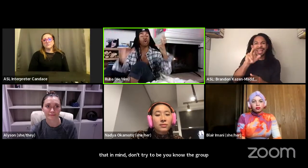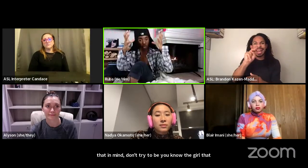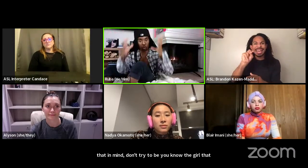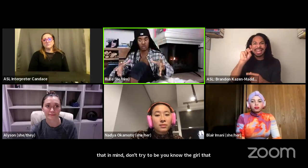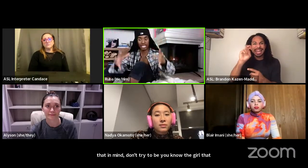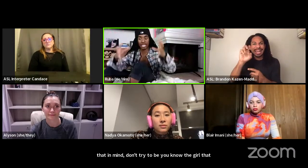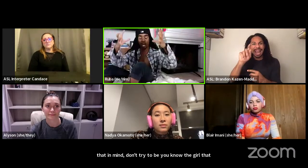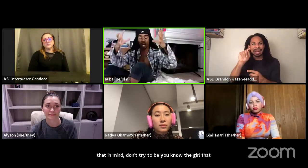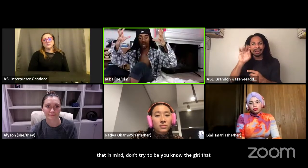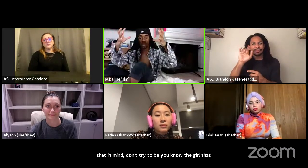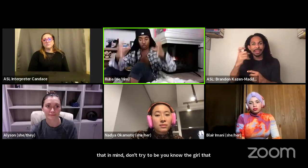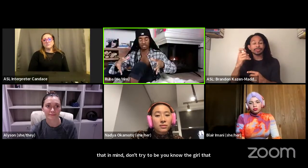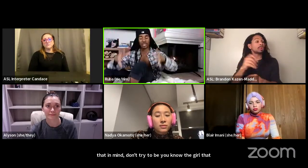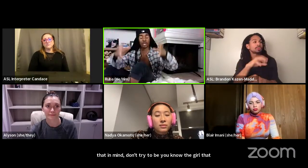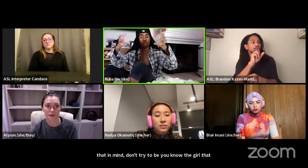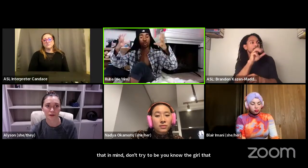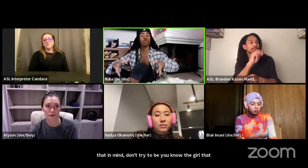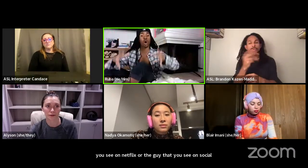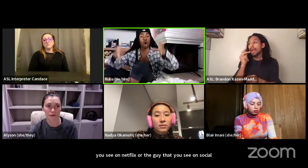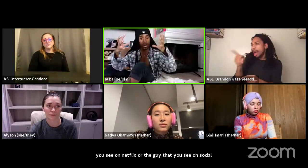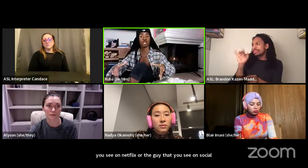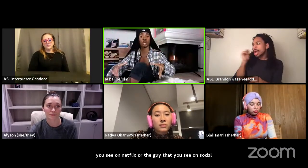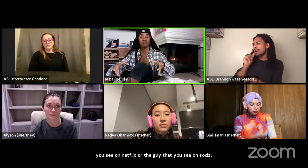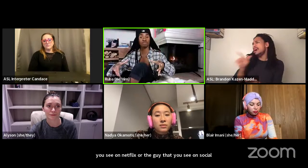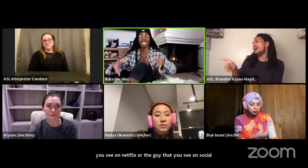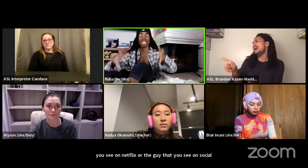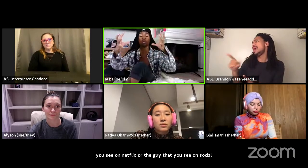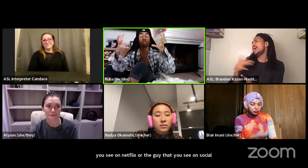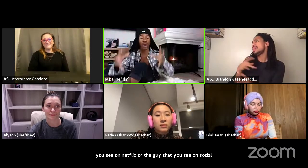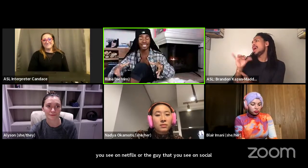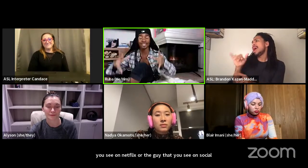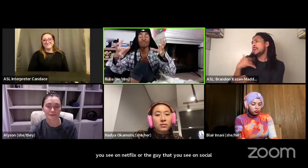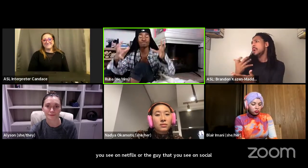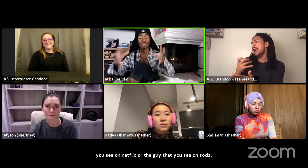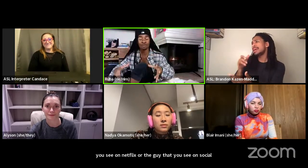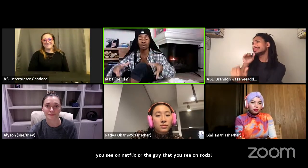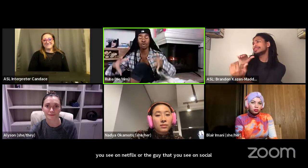media. Truly cultivate who you are as a human being, and the